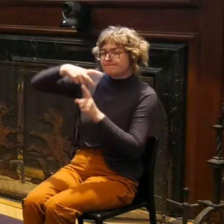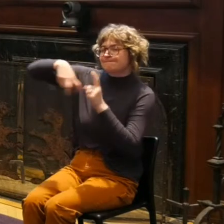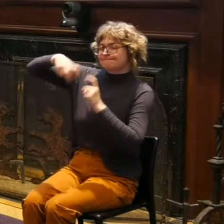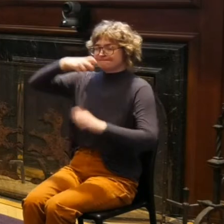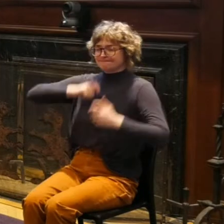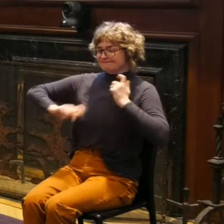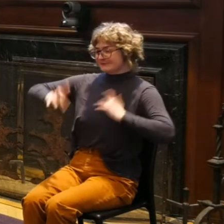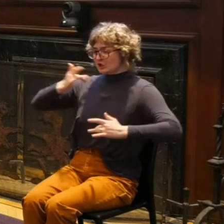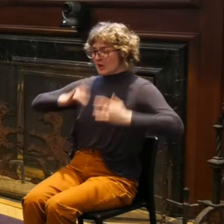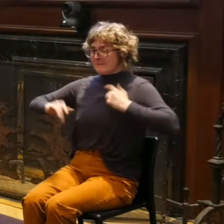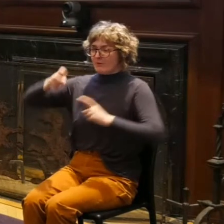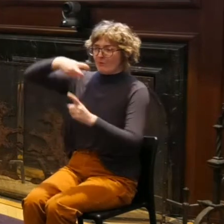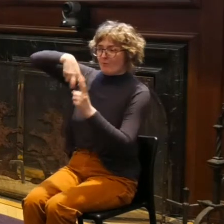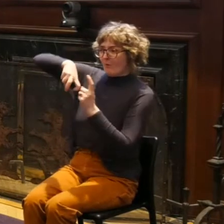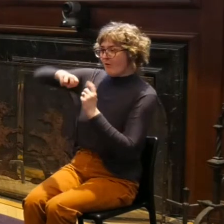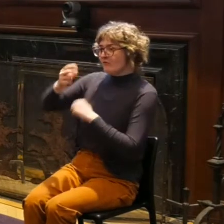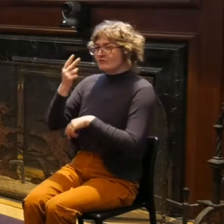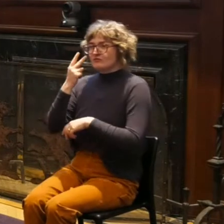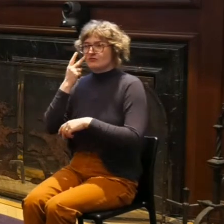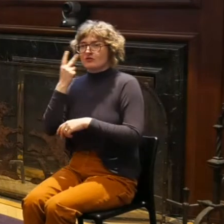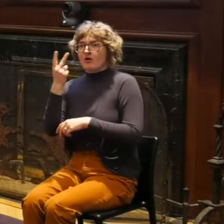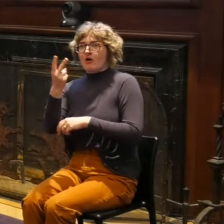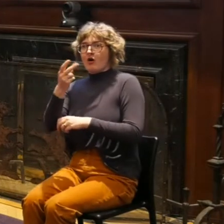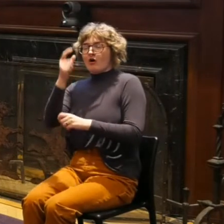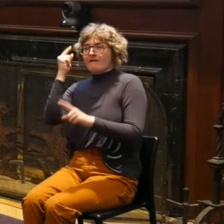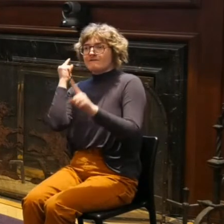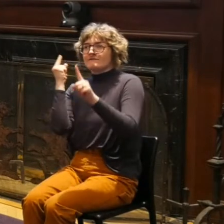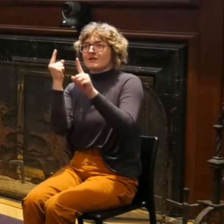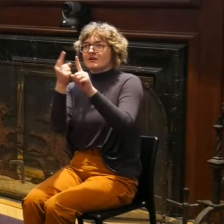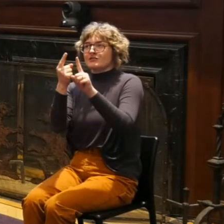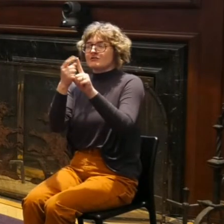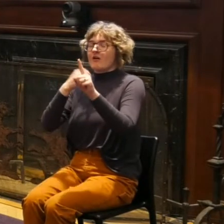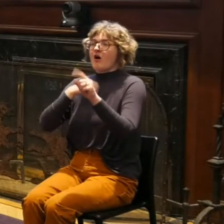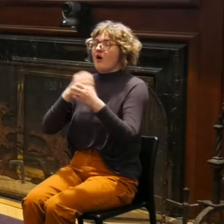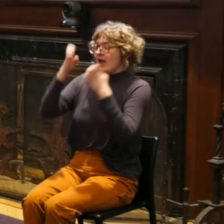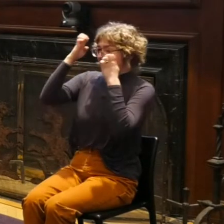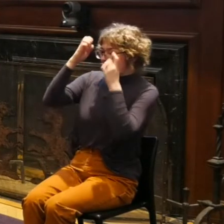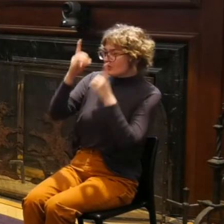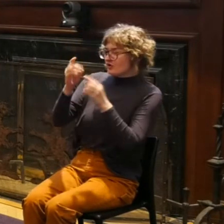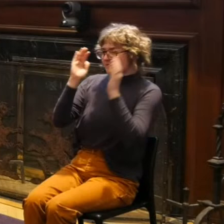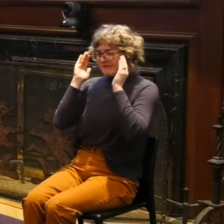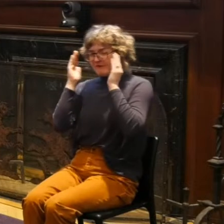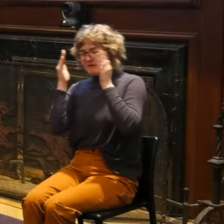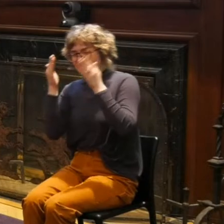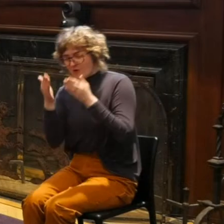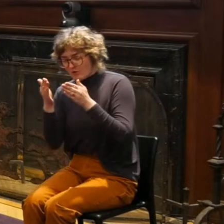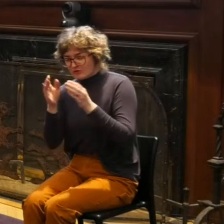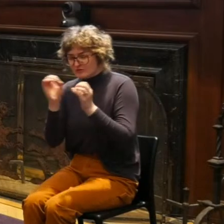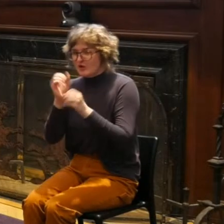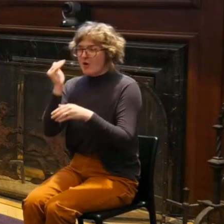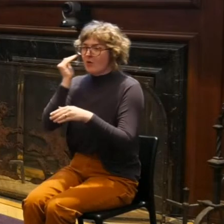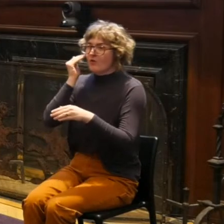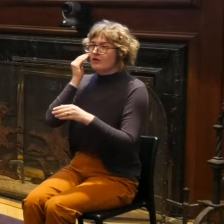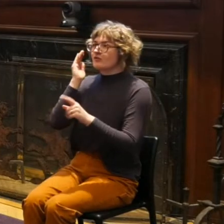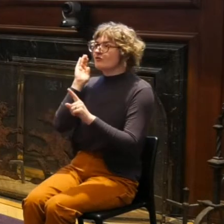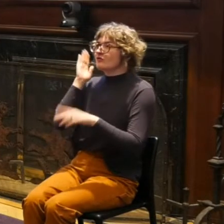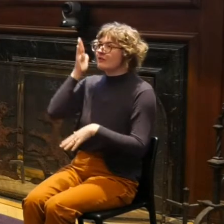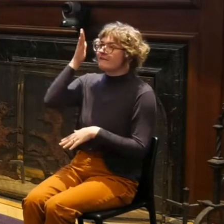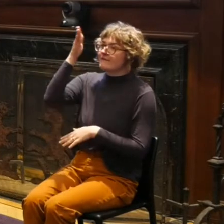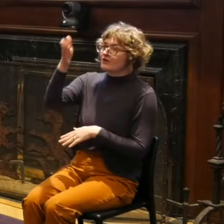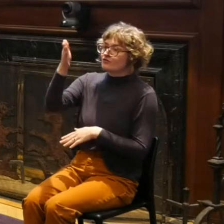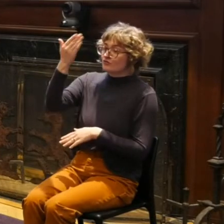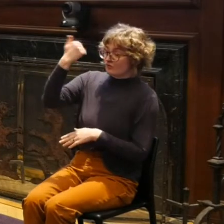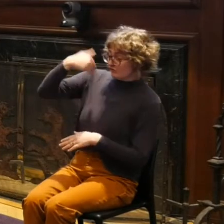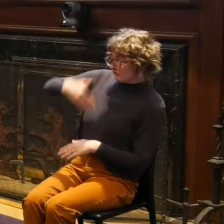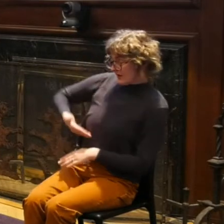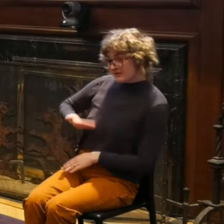mask, we saw our vision and goals. Our education became our focus, knowing the future was just